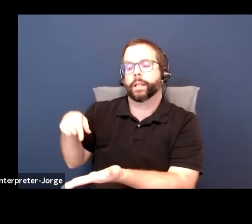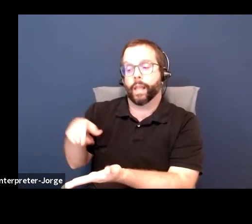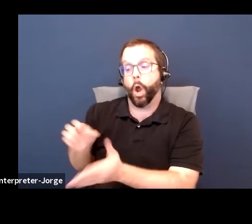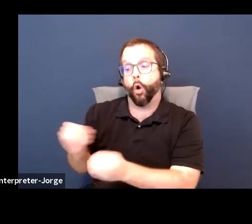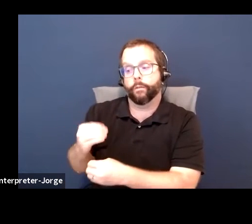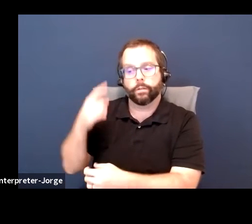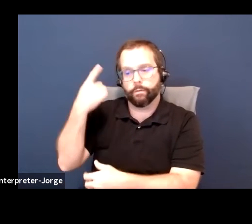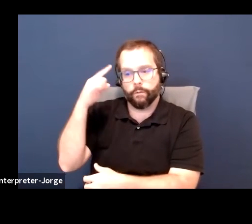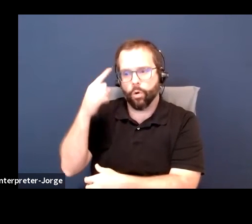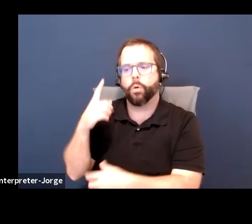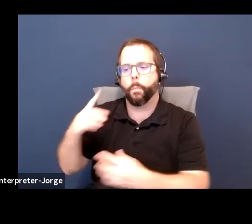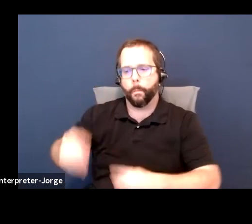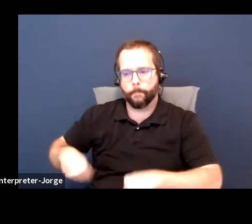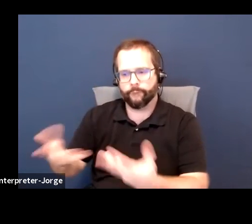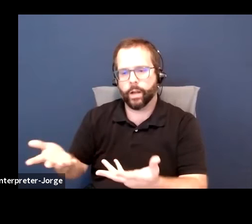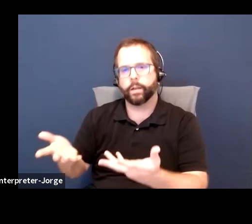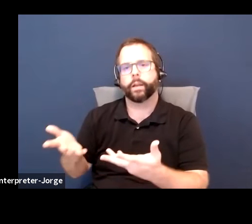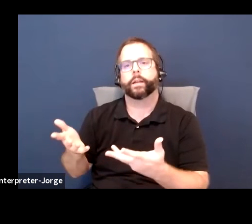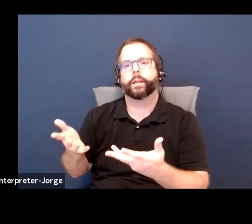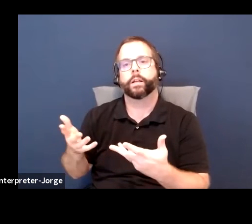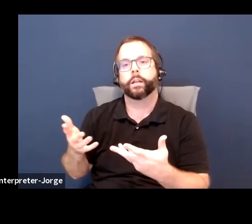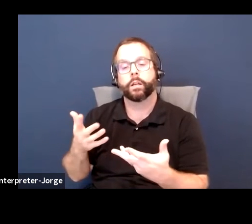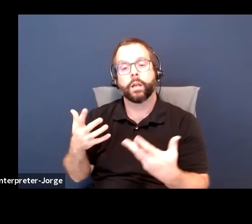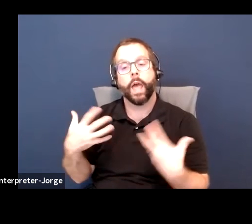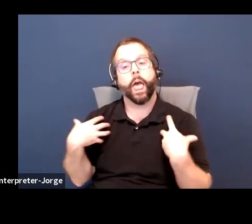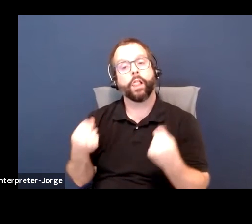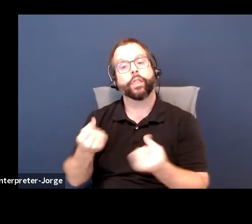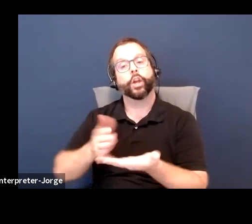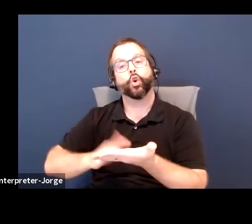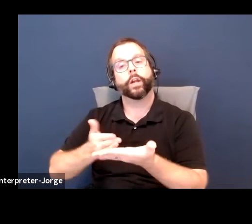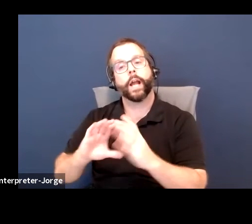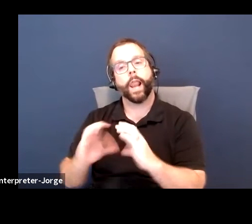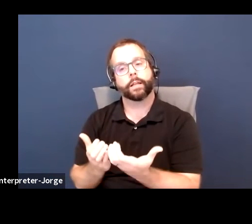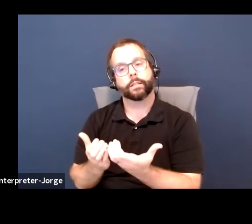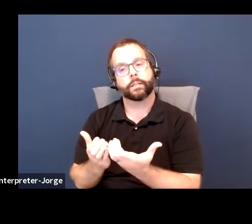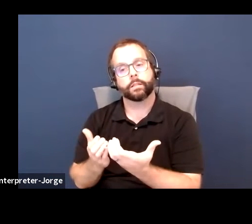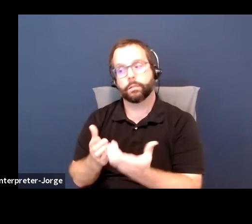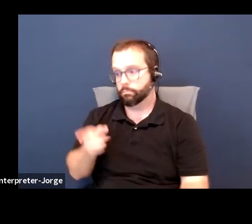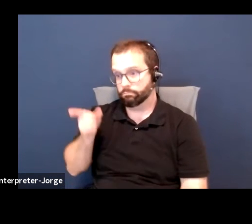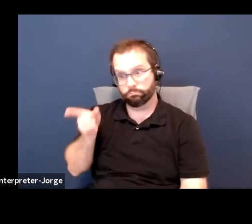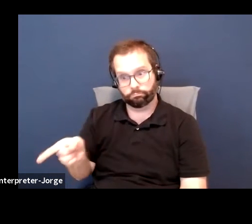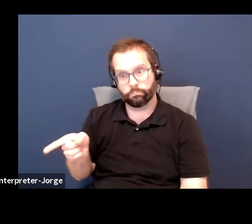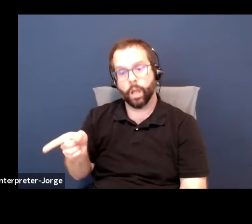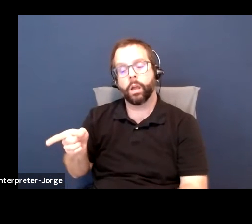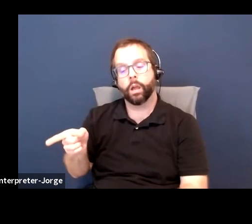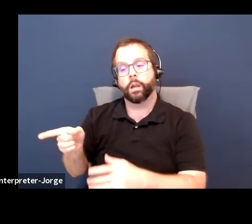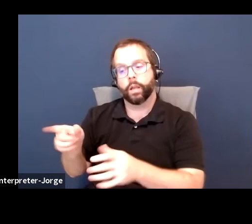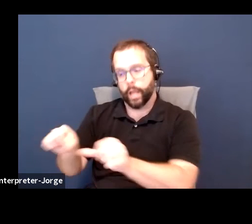be providing healthy cooking classes on a fully accessible kitchen